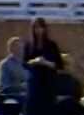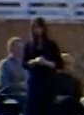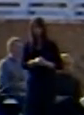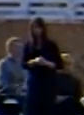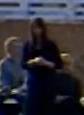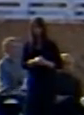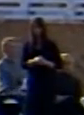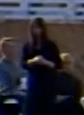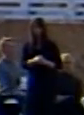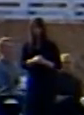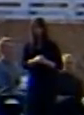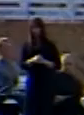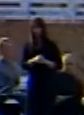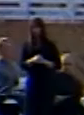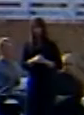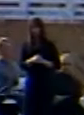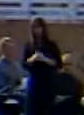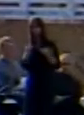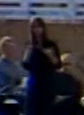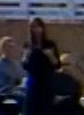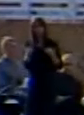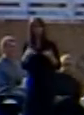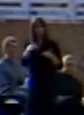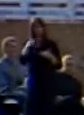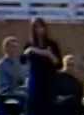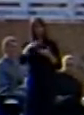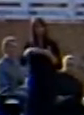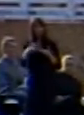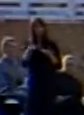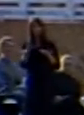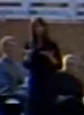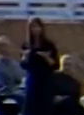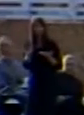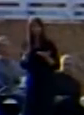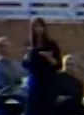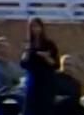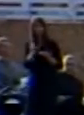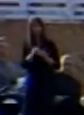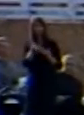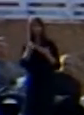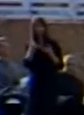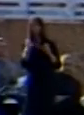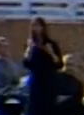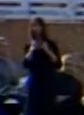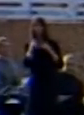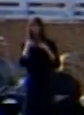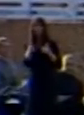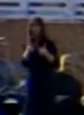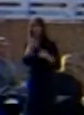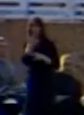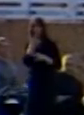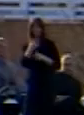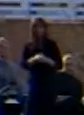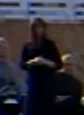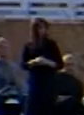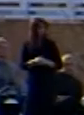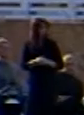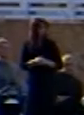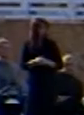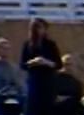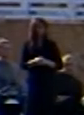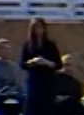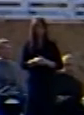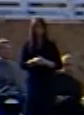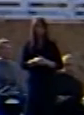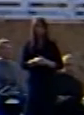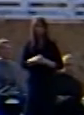tomorrow. I'd like now to read what the citation or the award is going to be